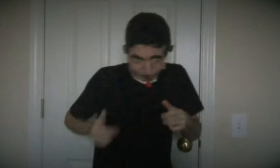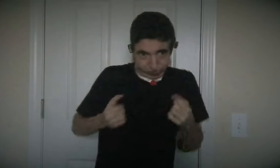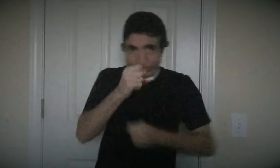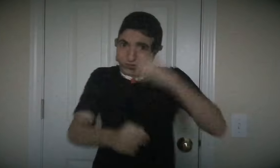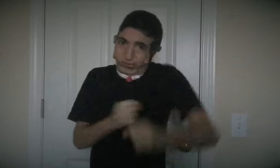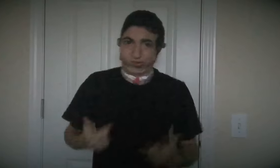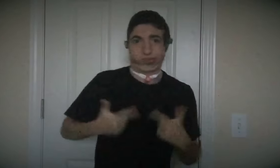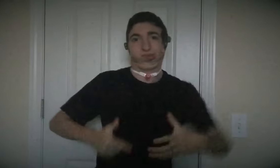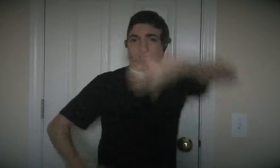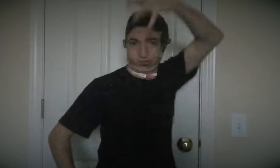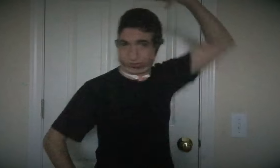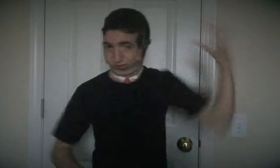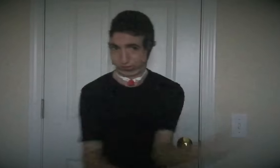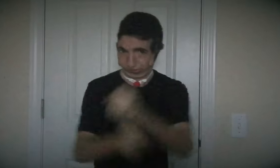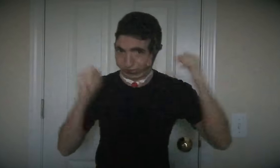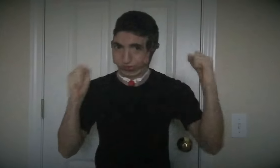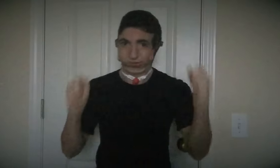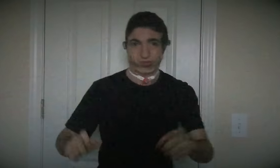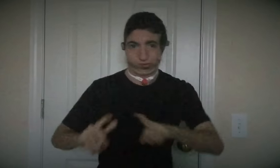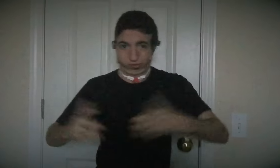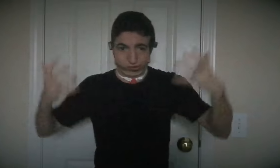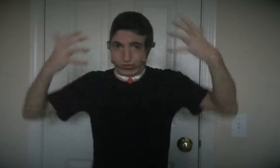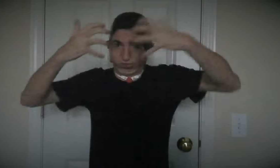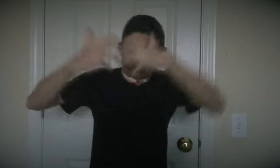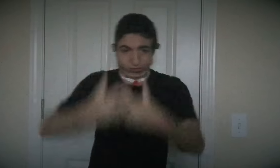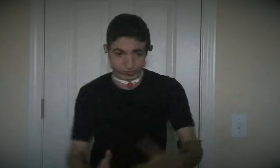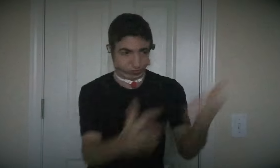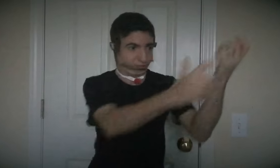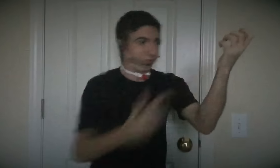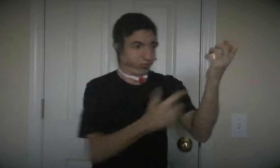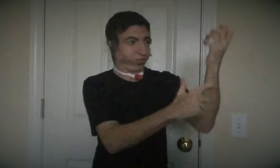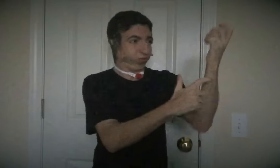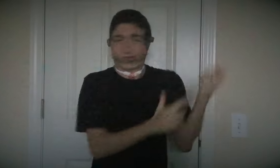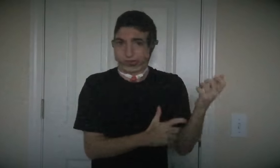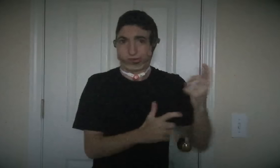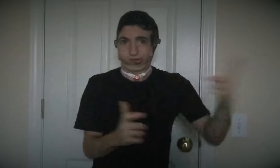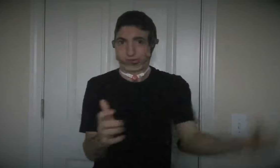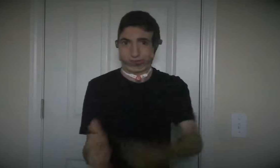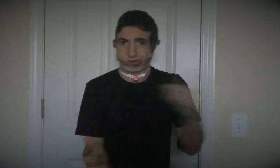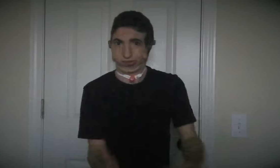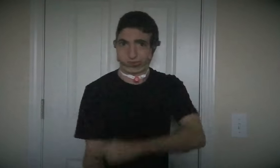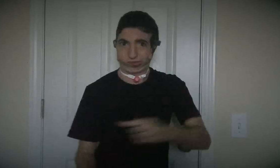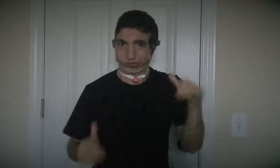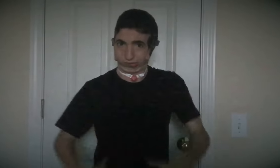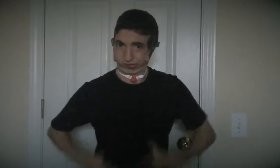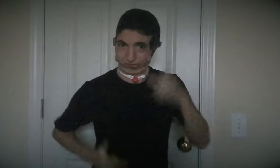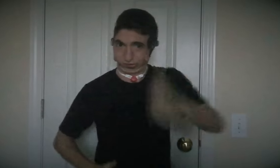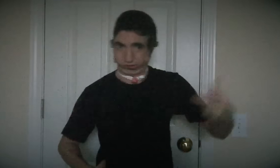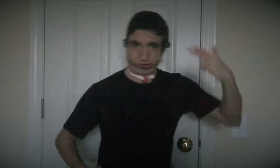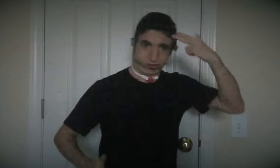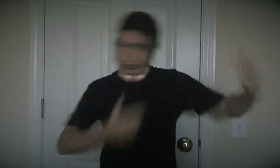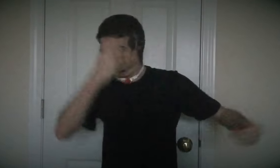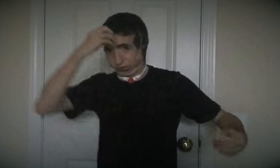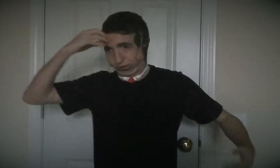or I can let the lion in. I begin to assemble what weapons I can find. Cause sometimes to stay alive you gotta kill your mind.